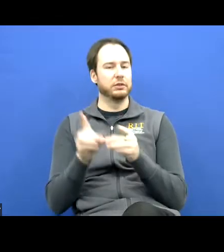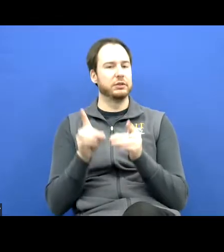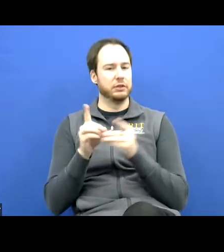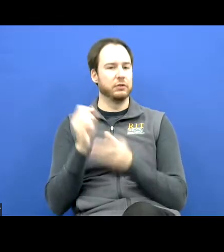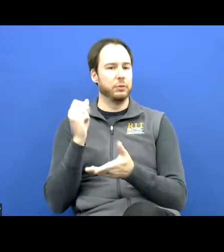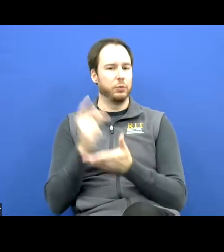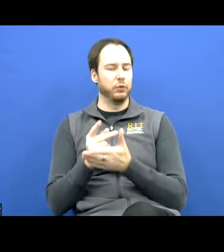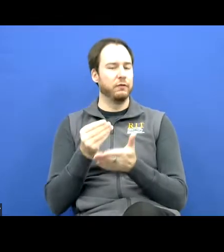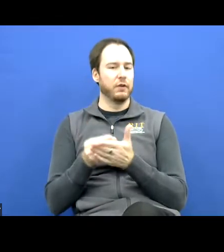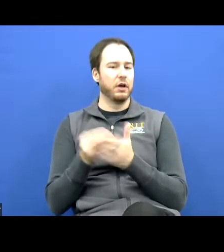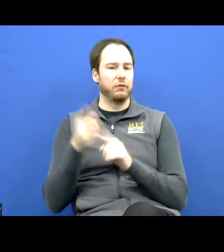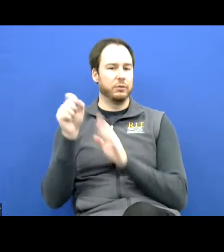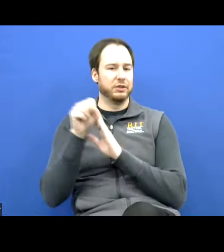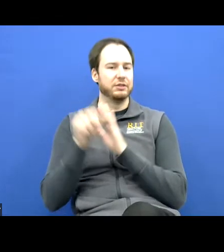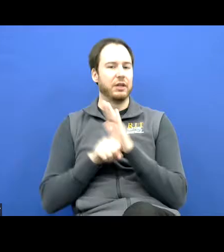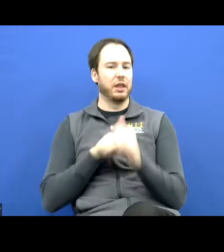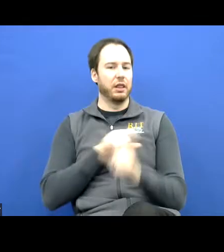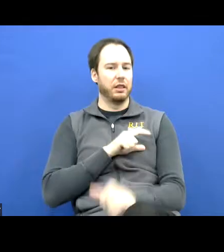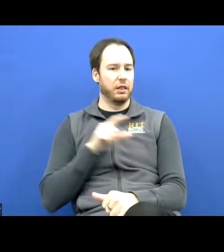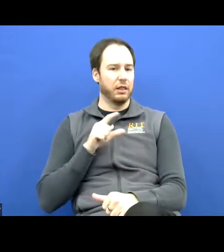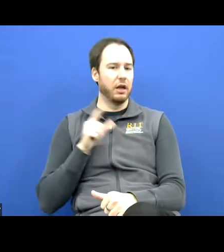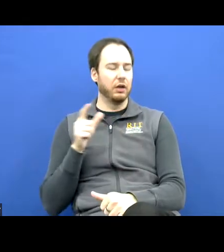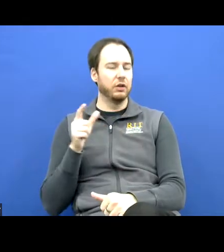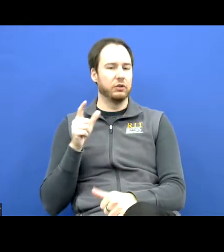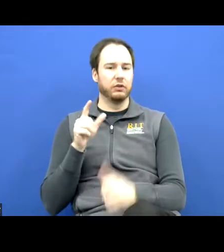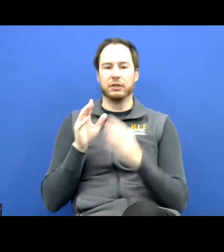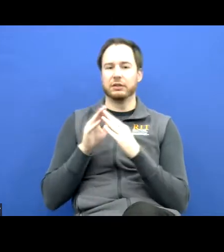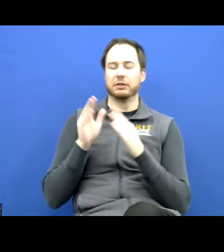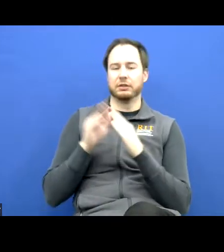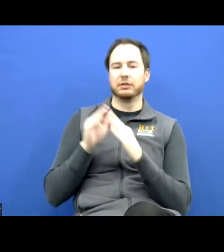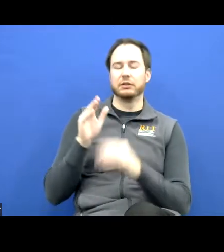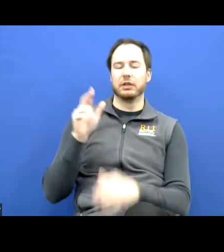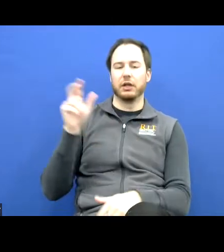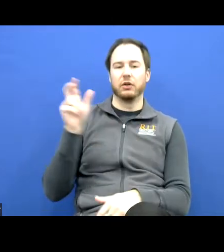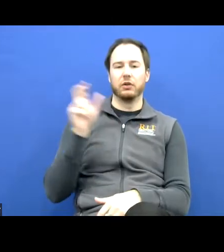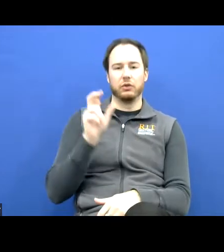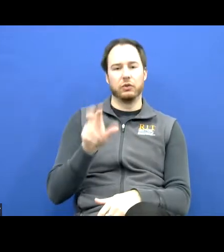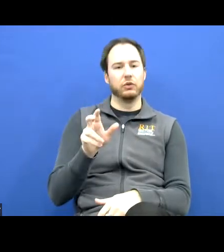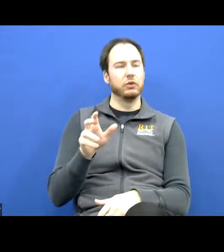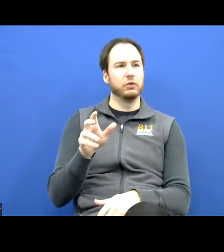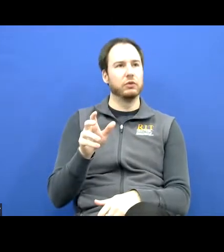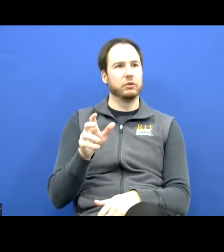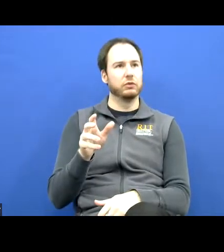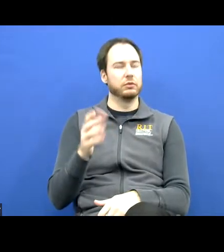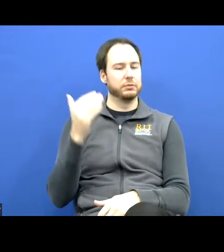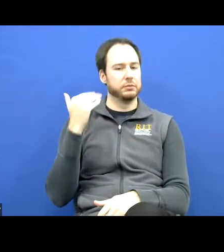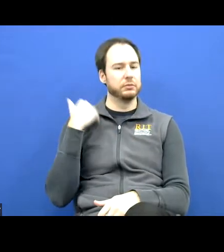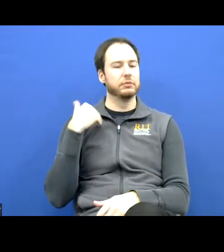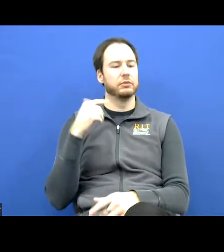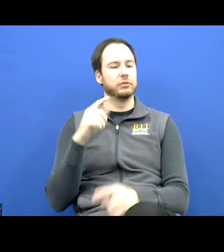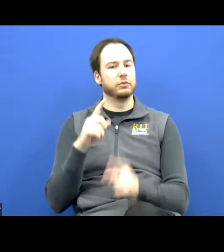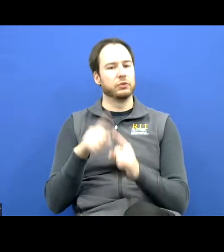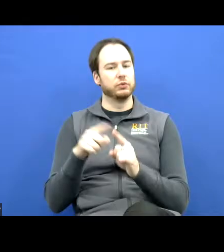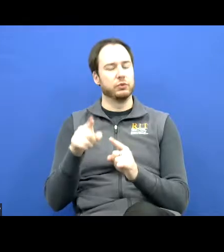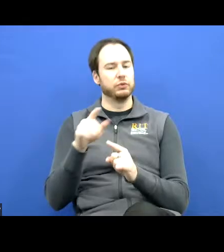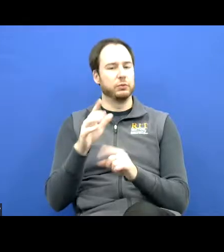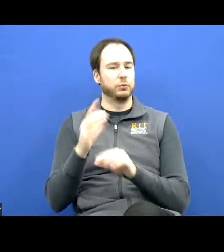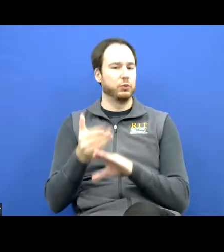by the state legislature that the town had pushed in the early to mid 90s under the Breeze